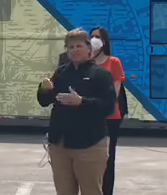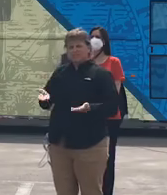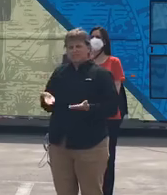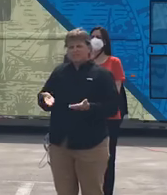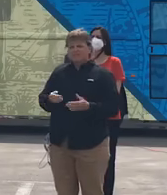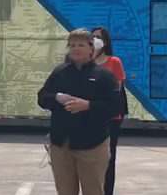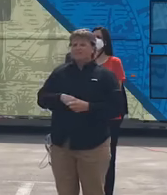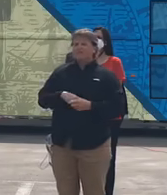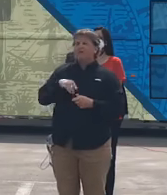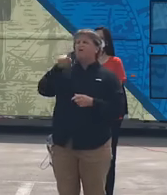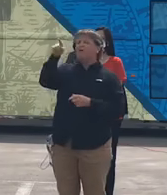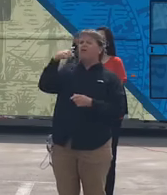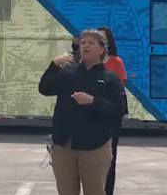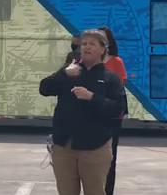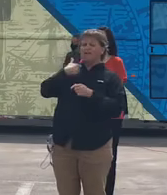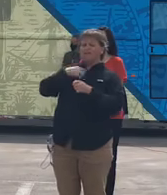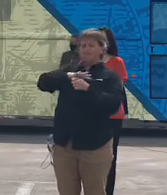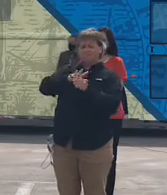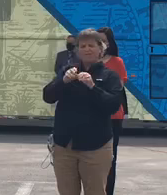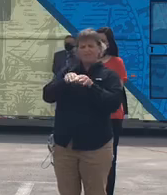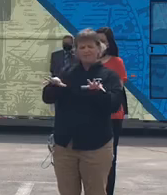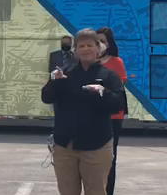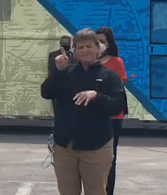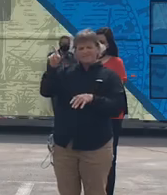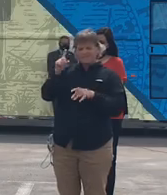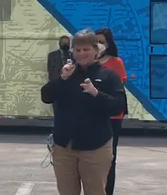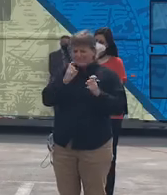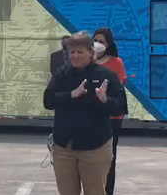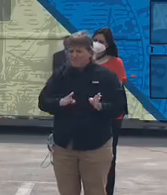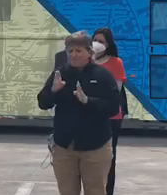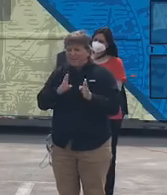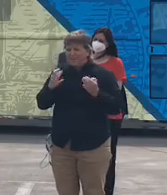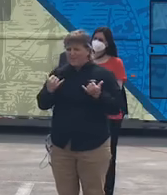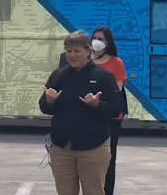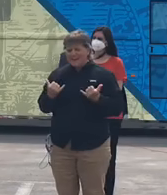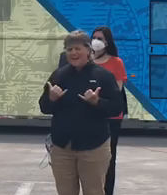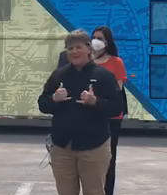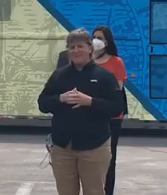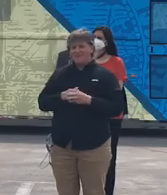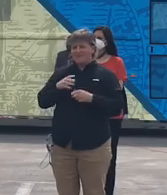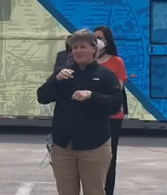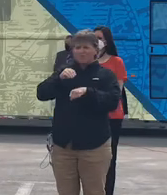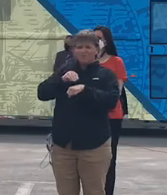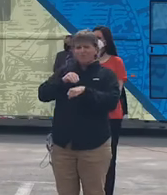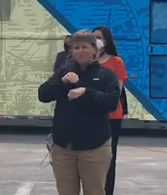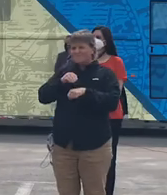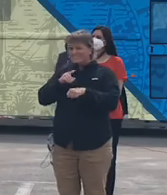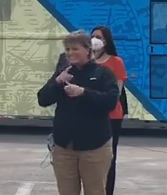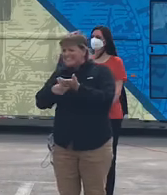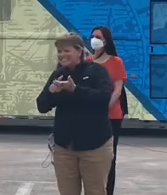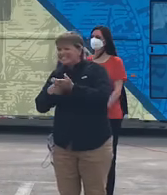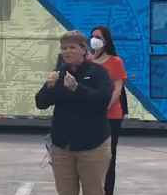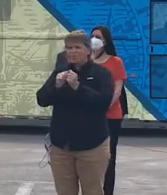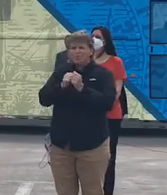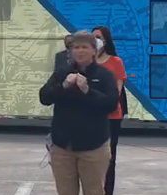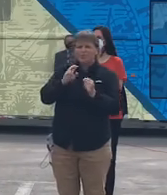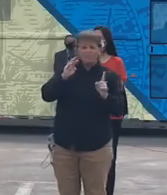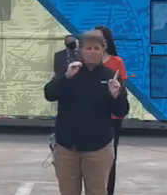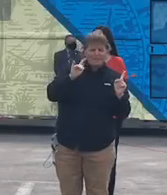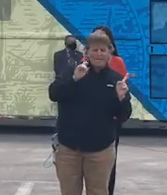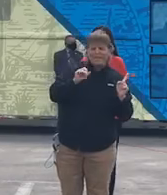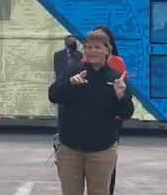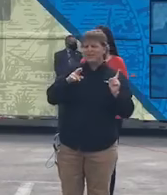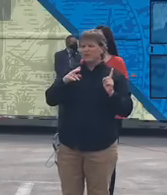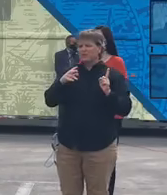with Miami-Dade about it. But I think that something needs to be done because, you may see some other places have more